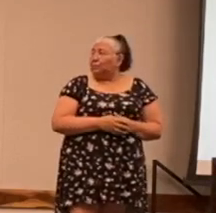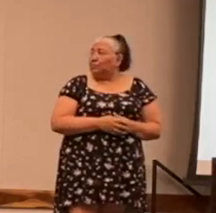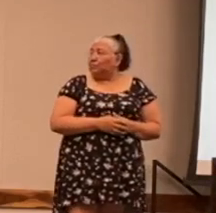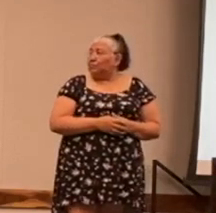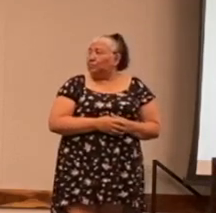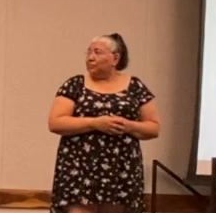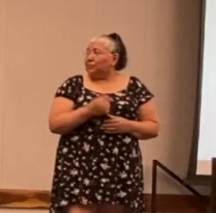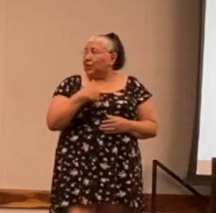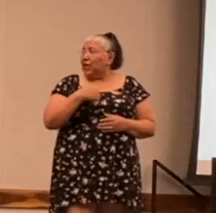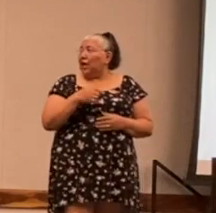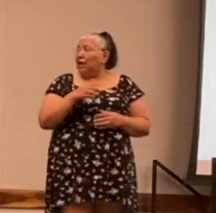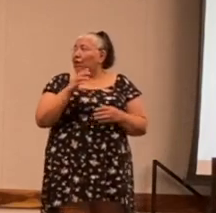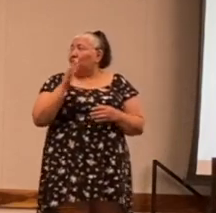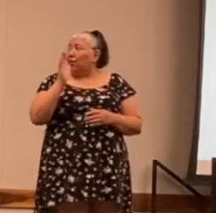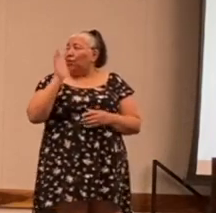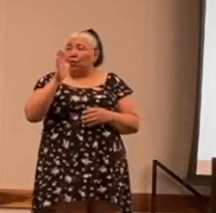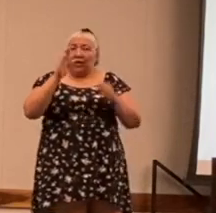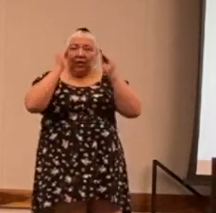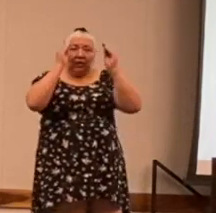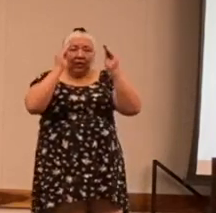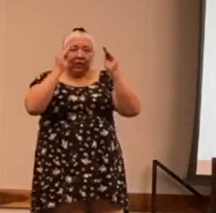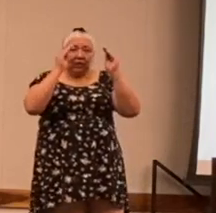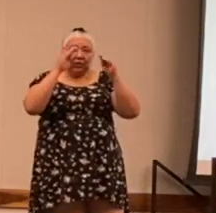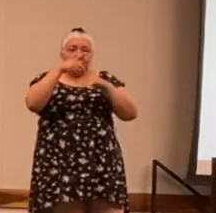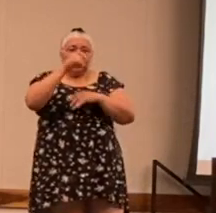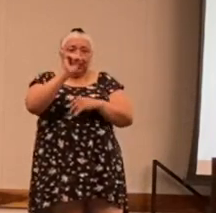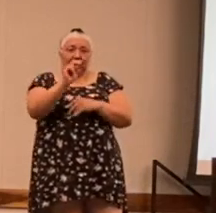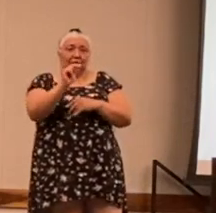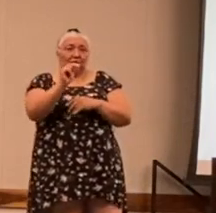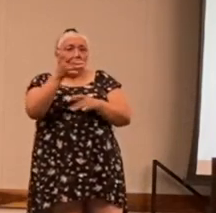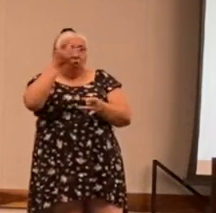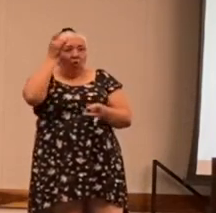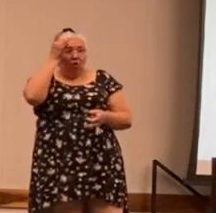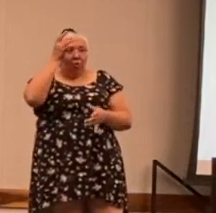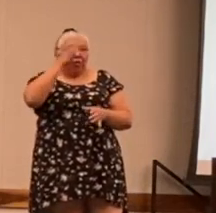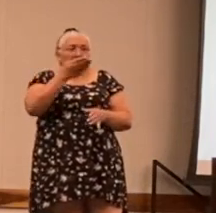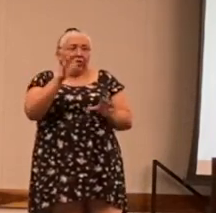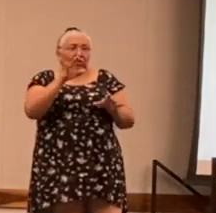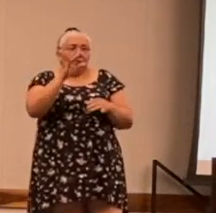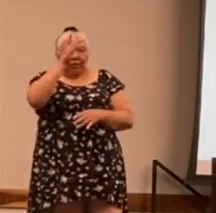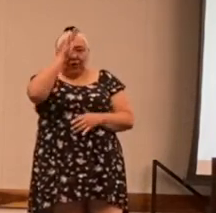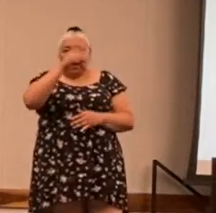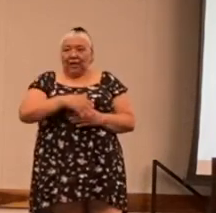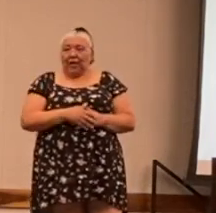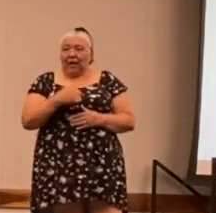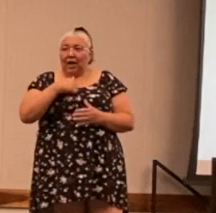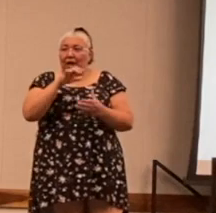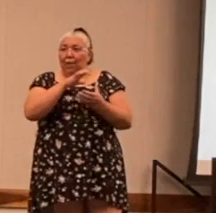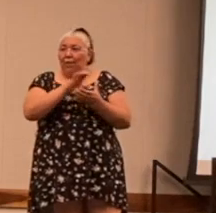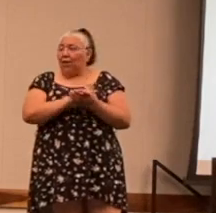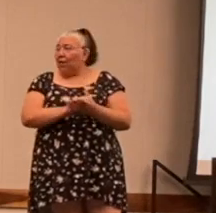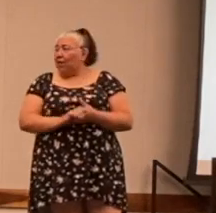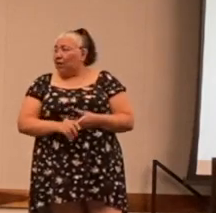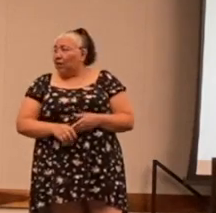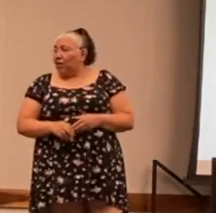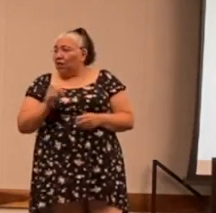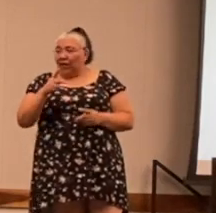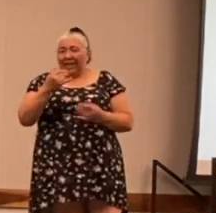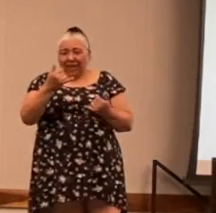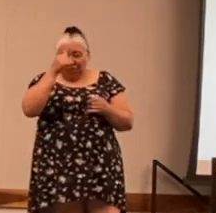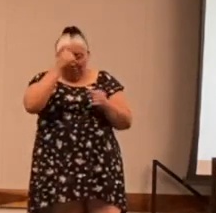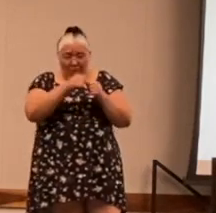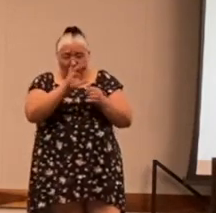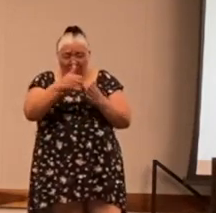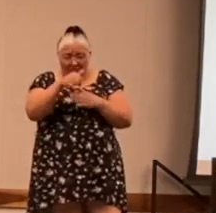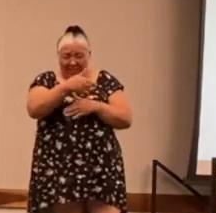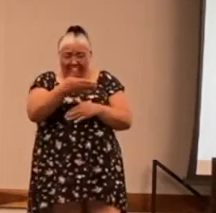you know, I would teach Peyton horrible things to do to her dad, and just don't do that. Right? Then when I got married to Trudy, I was like, okay, honey, you remember all those